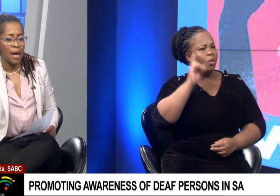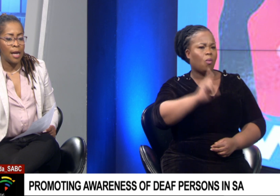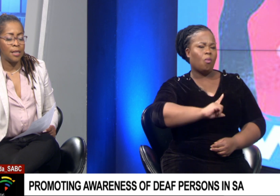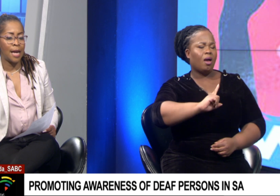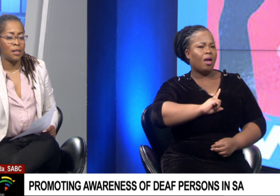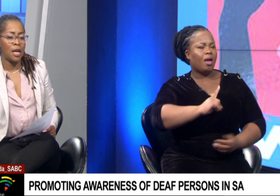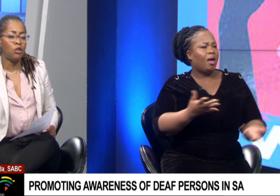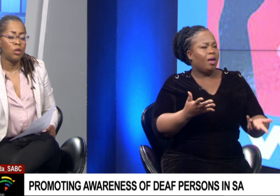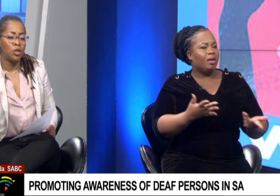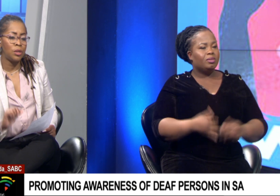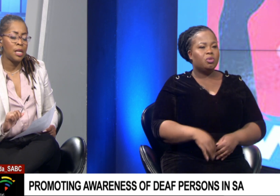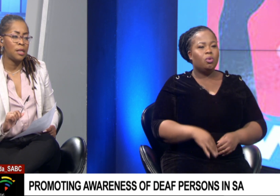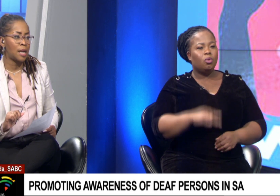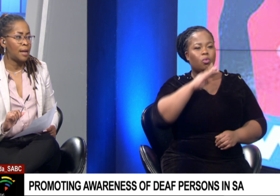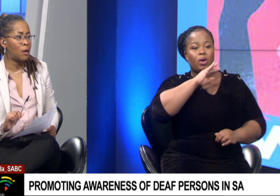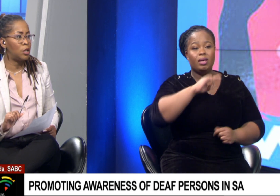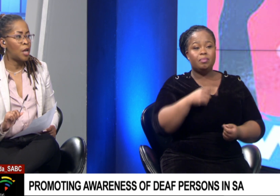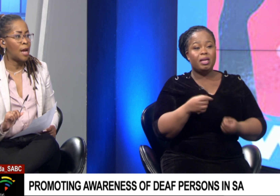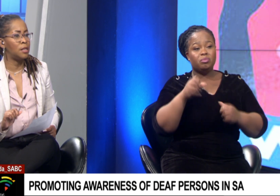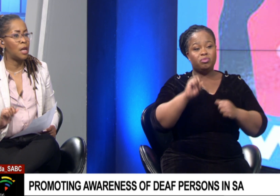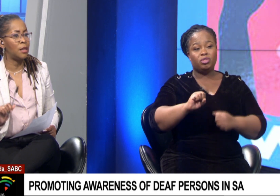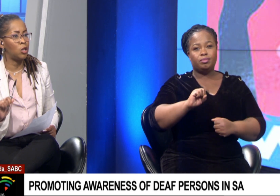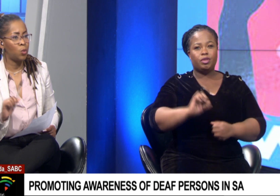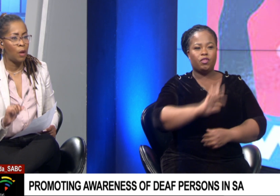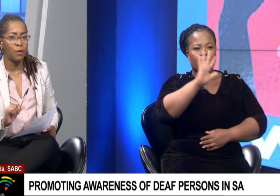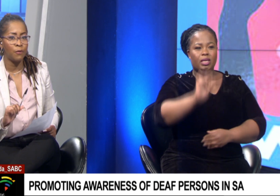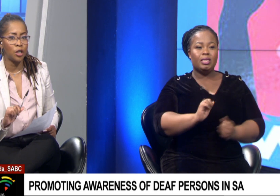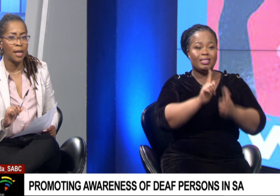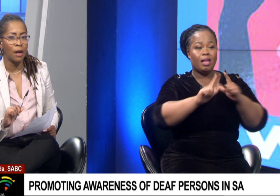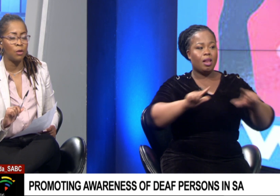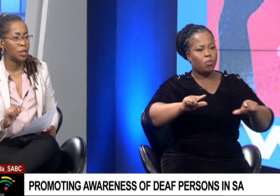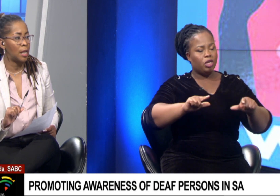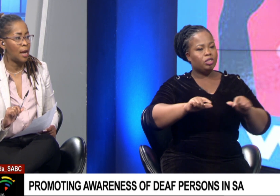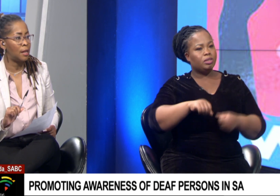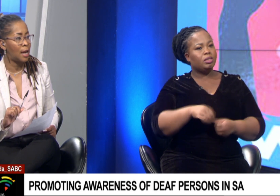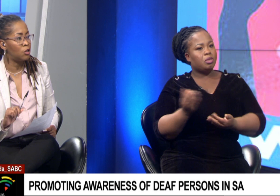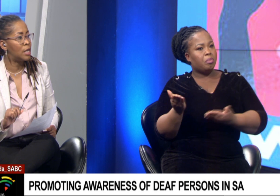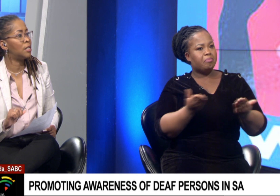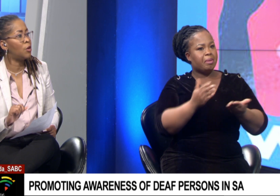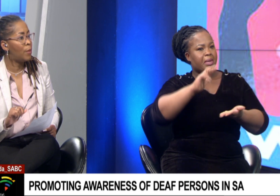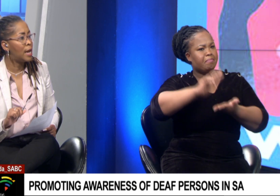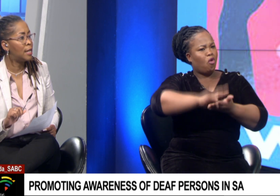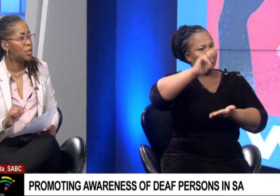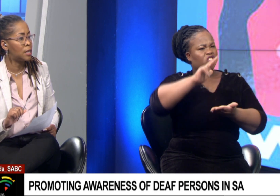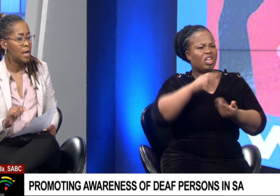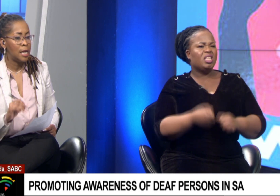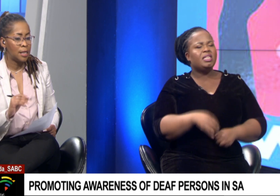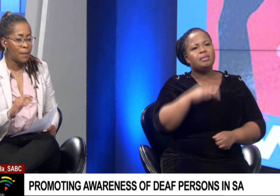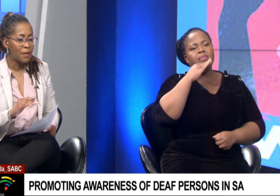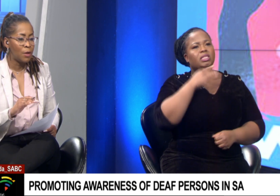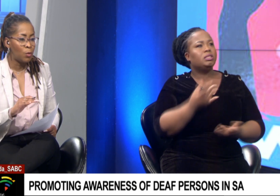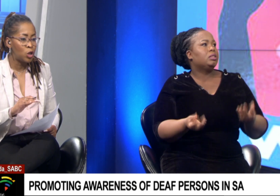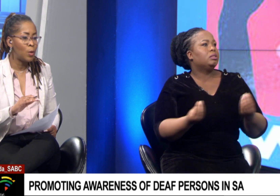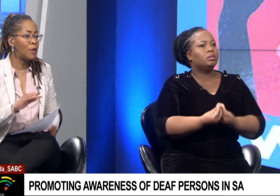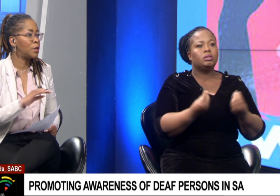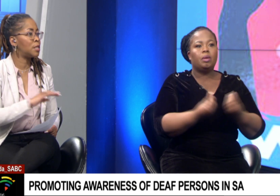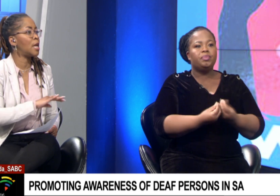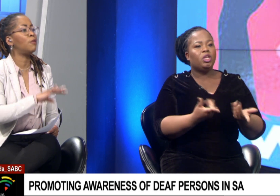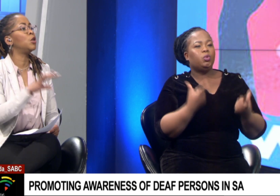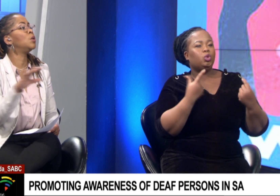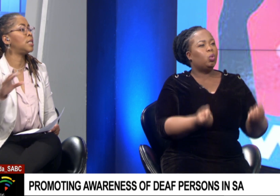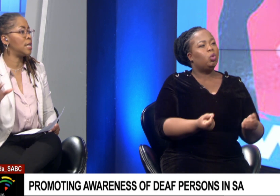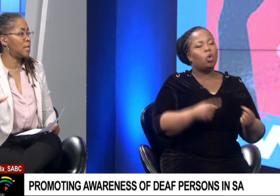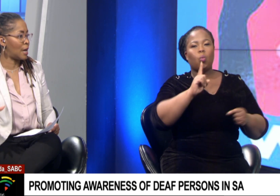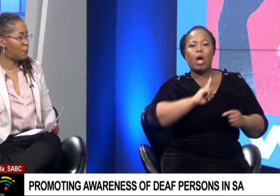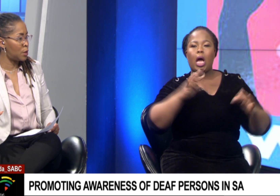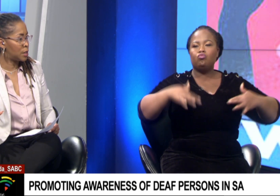me is that introducing sign language as the 12th official languages in the country isn't really just something that we're doing for the sake